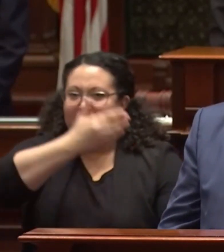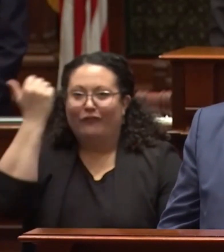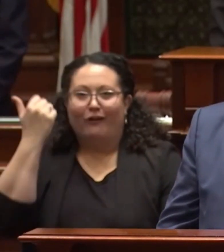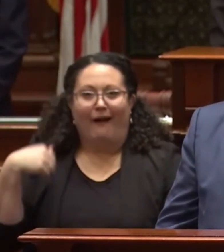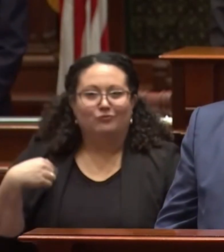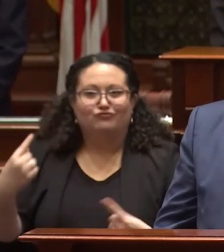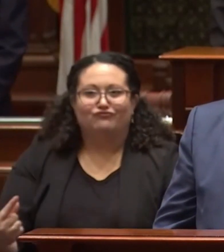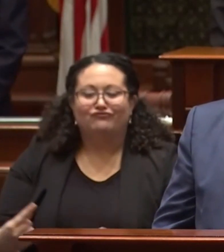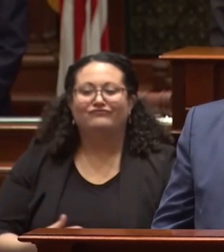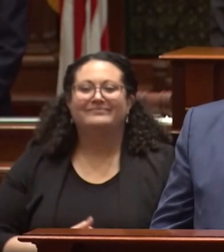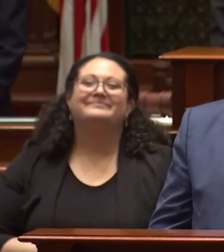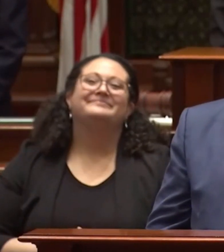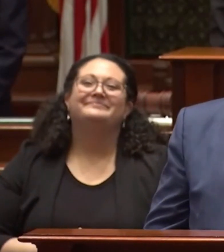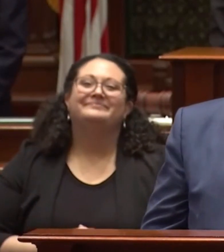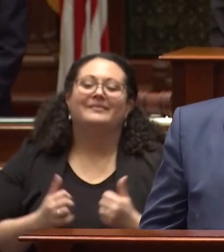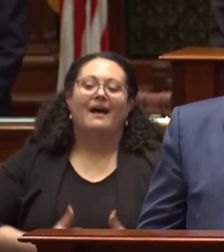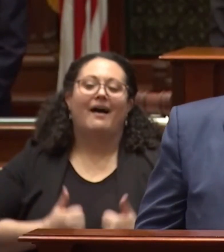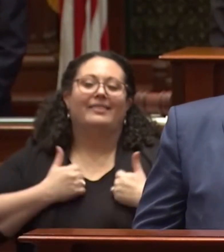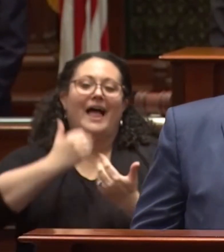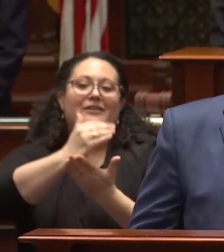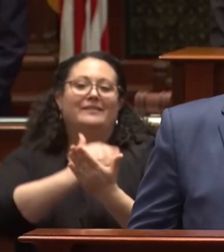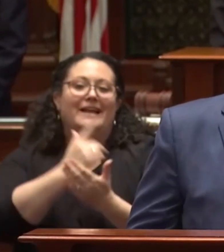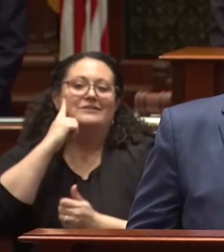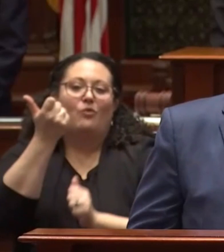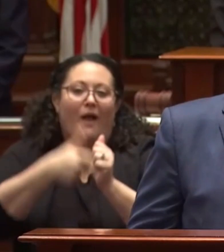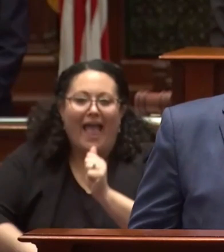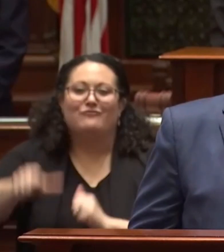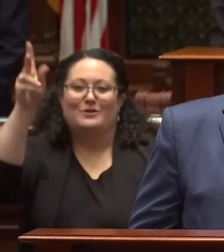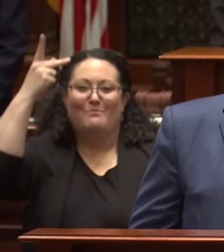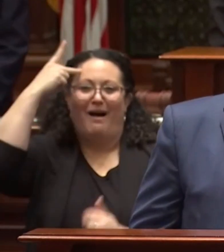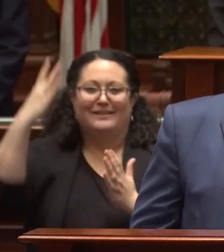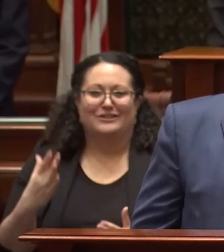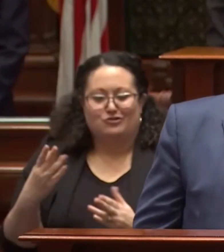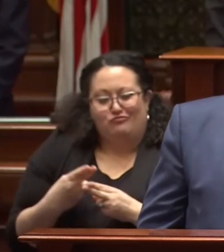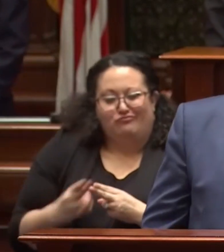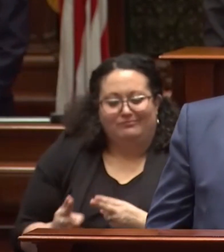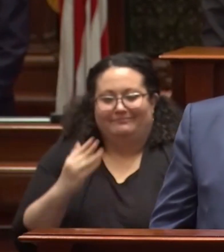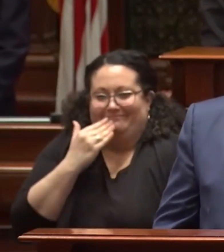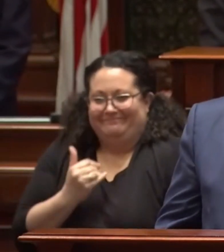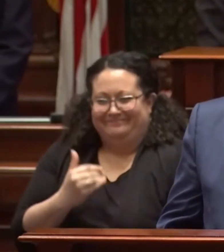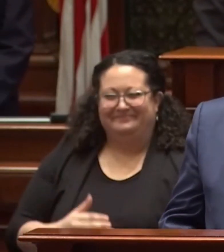forgotten. A life lesson for every politician.